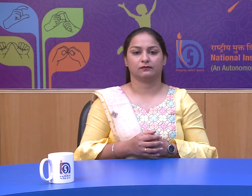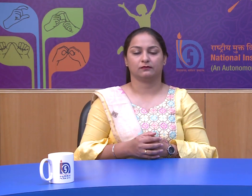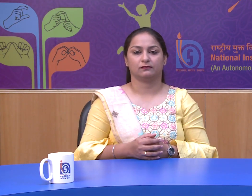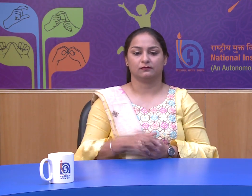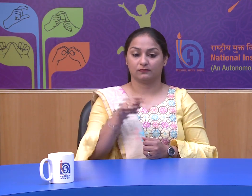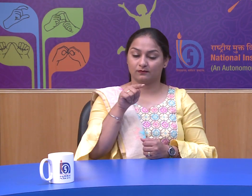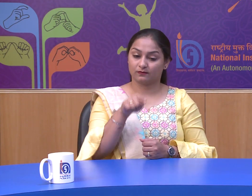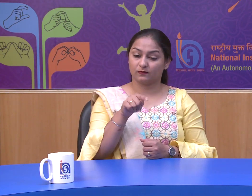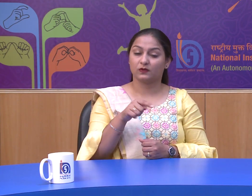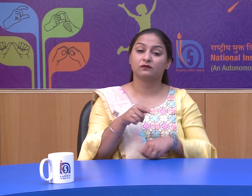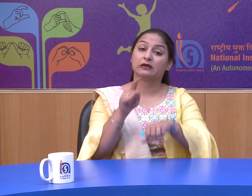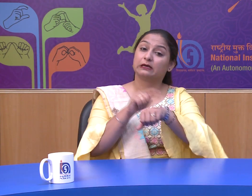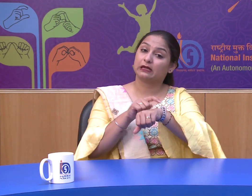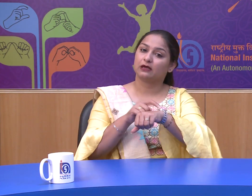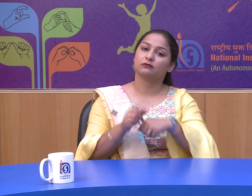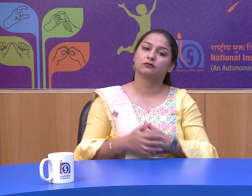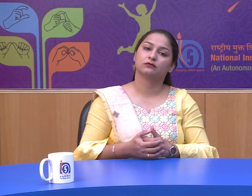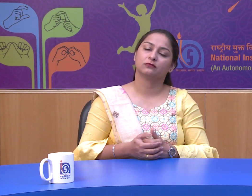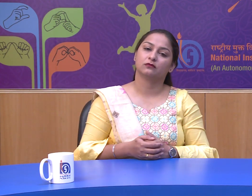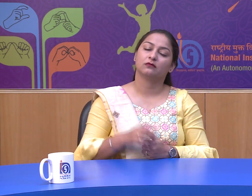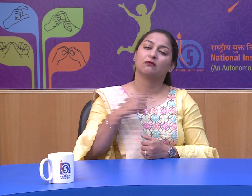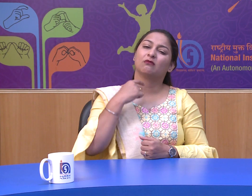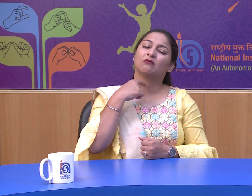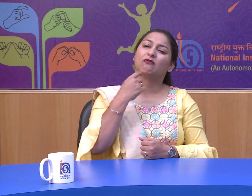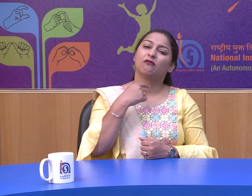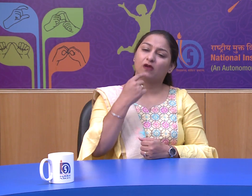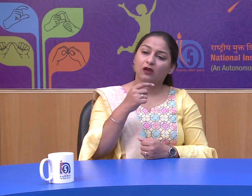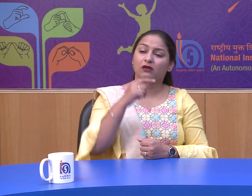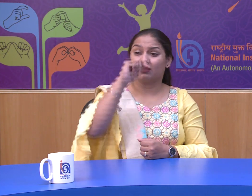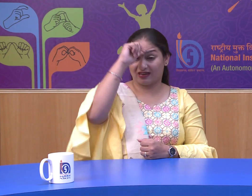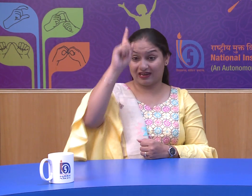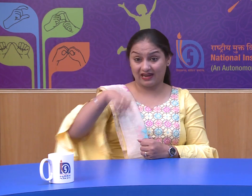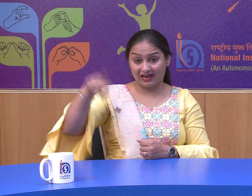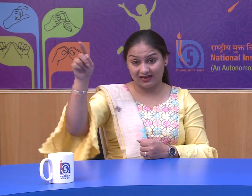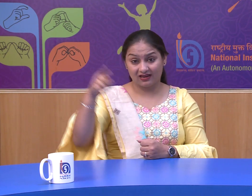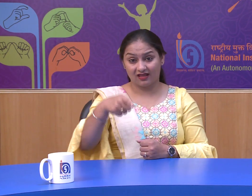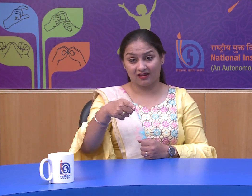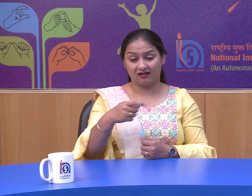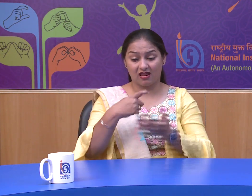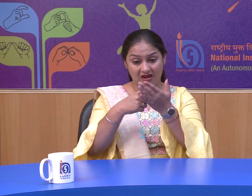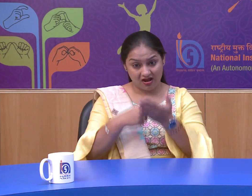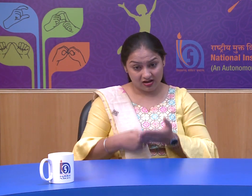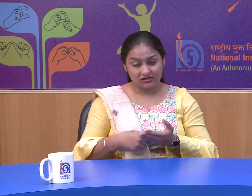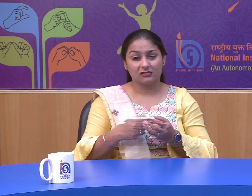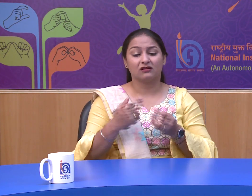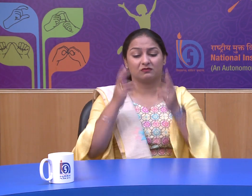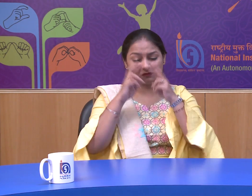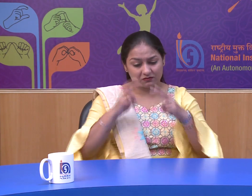This was the time when Indian religion and philosophies migrated to